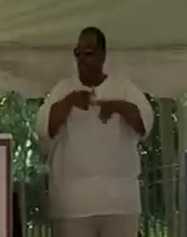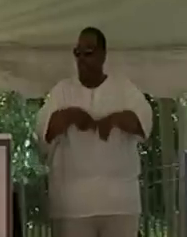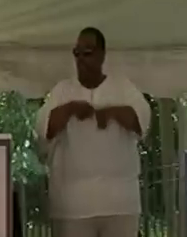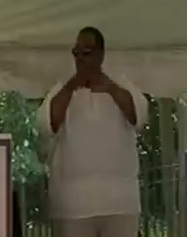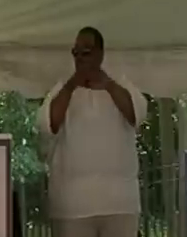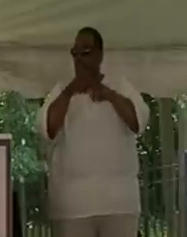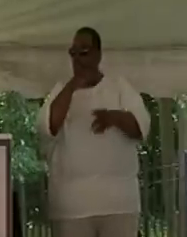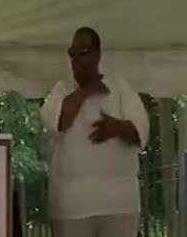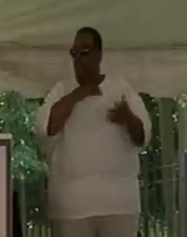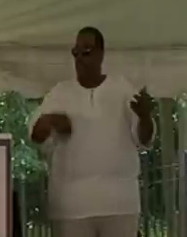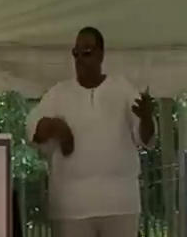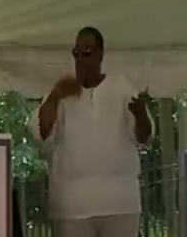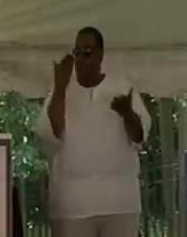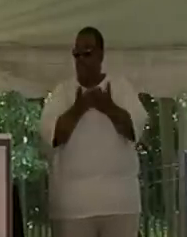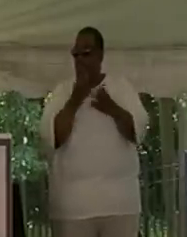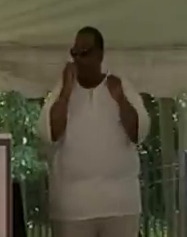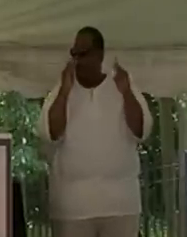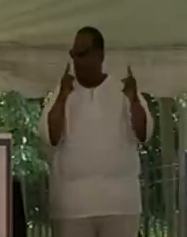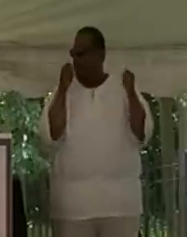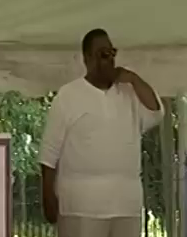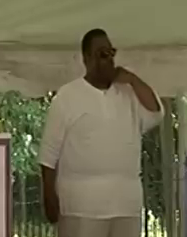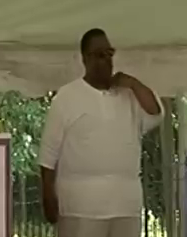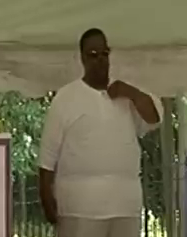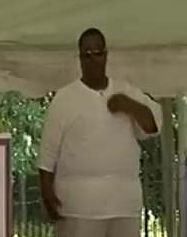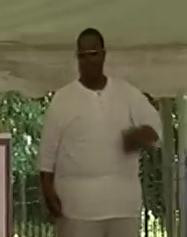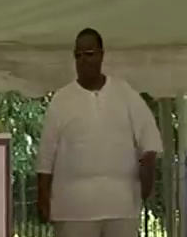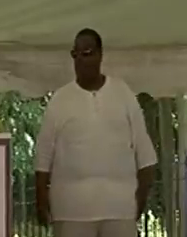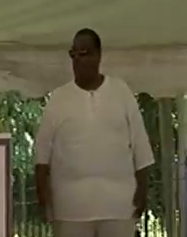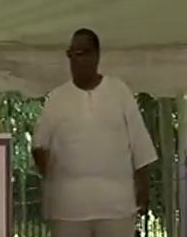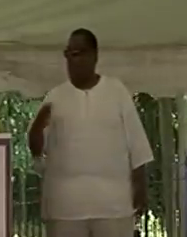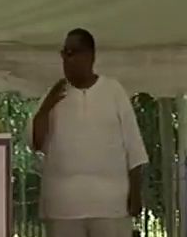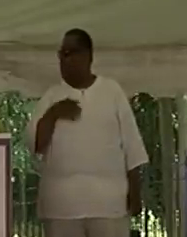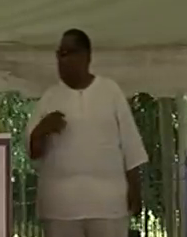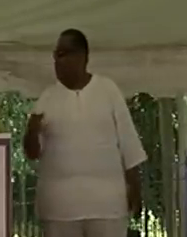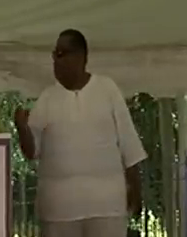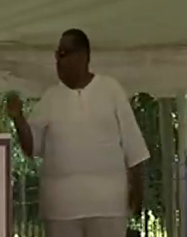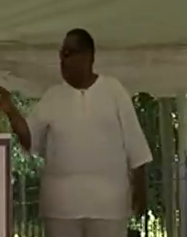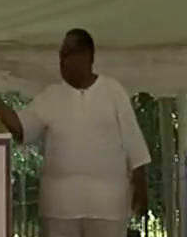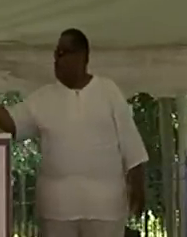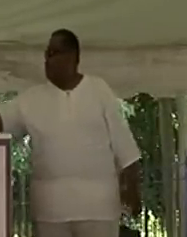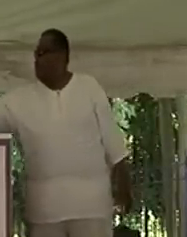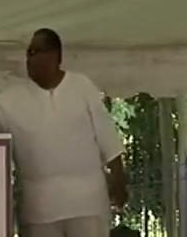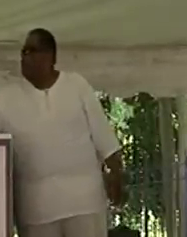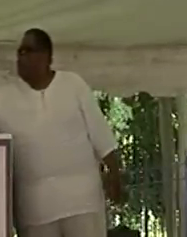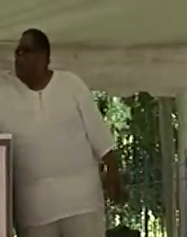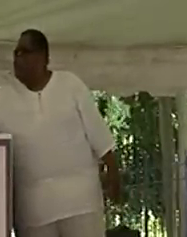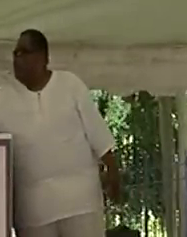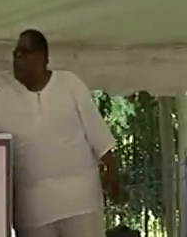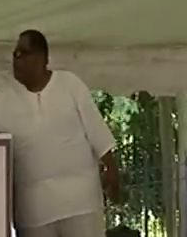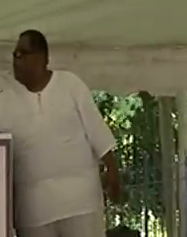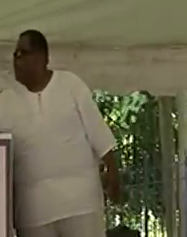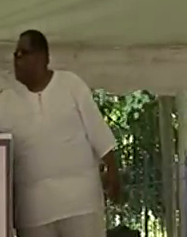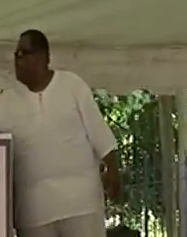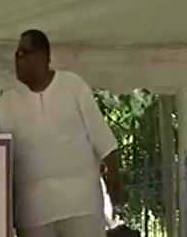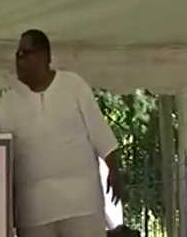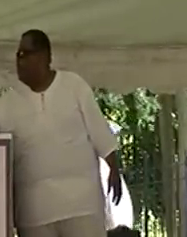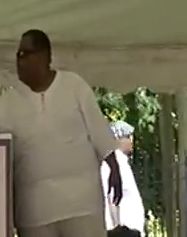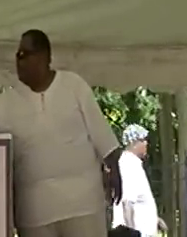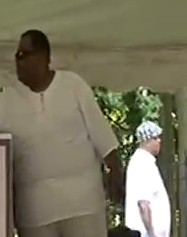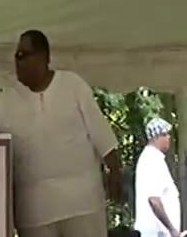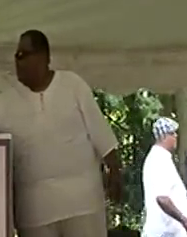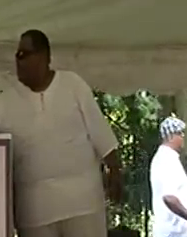brief break when the mayor gets here. Thank you. And please come into the tent. We have a brief program.